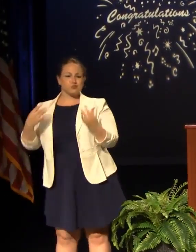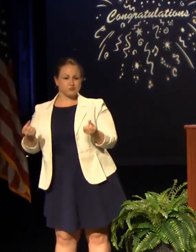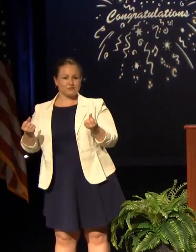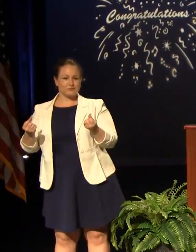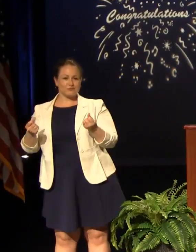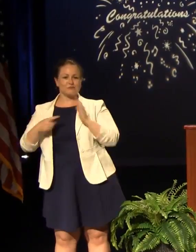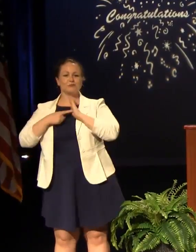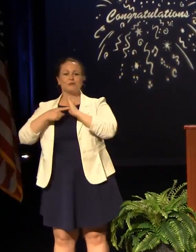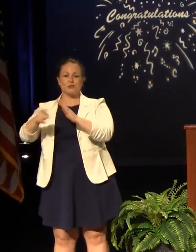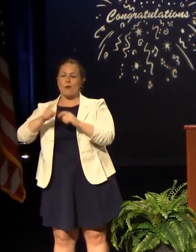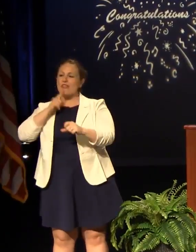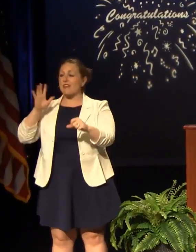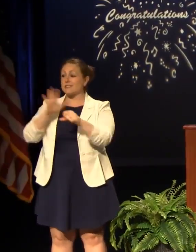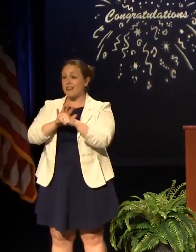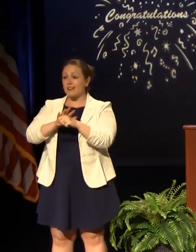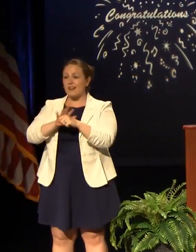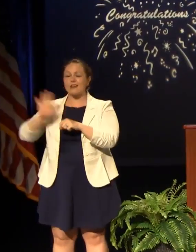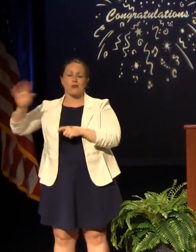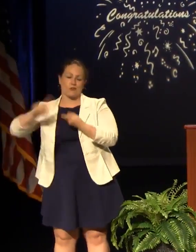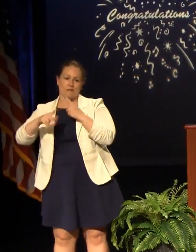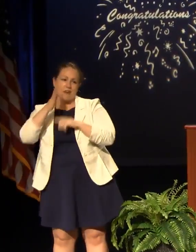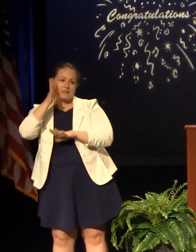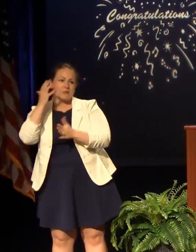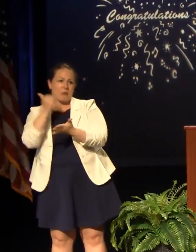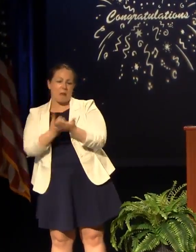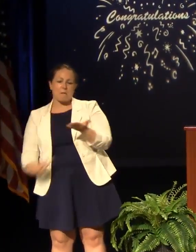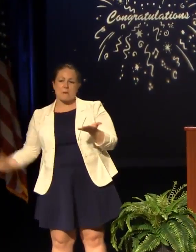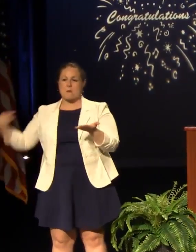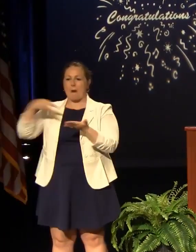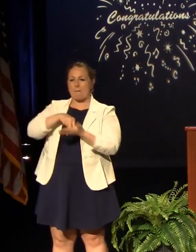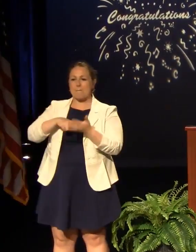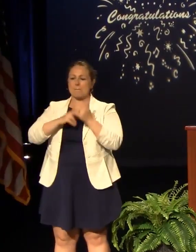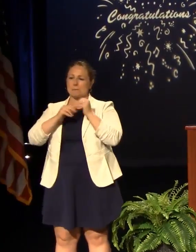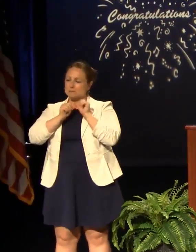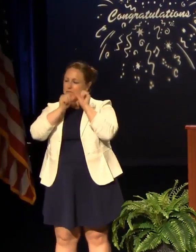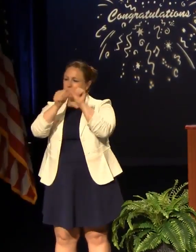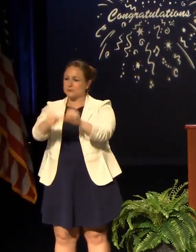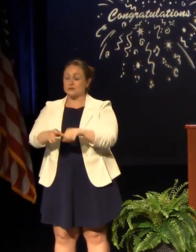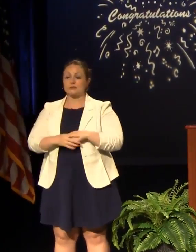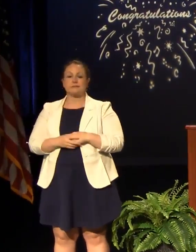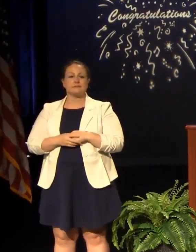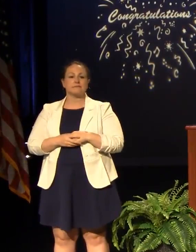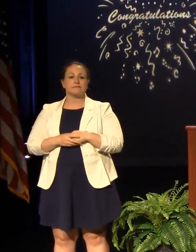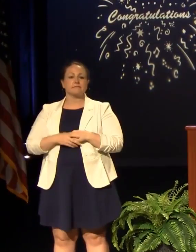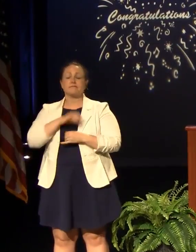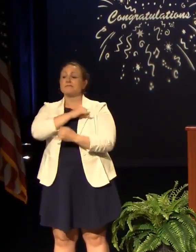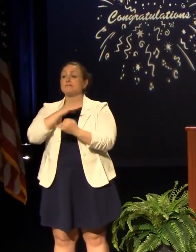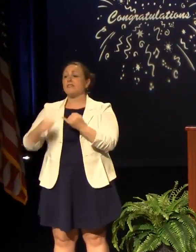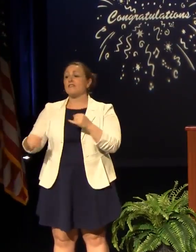you're dedicated, your friends will help you get back on your feet. I want to leave you all with a